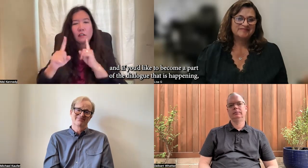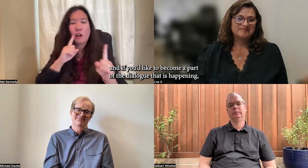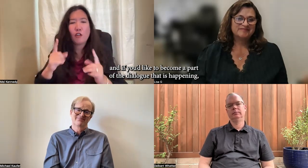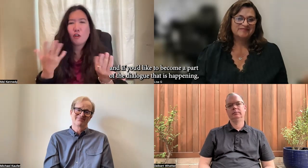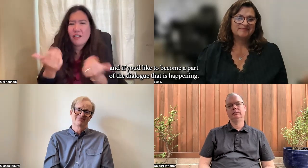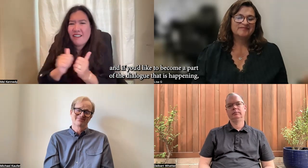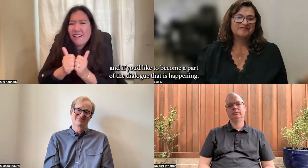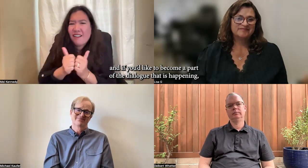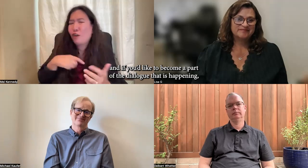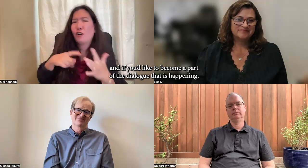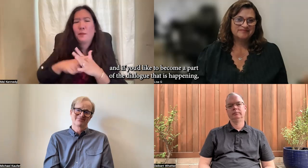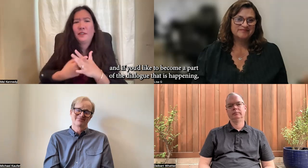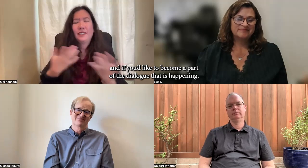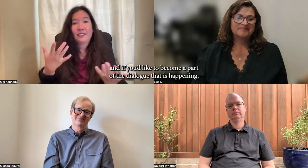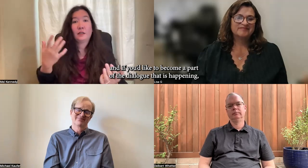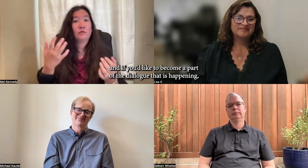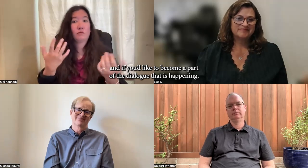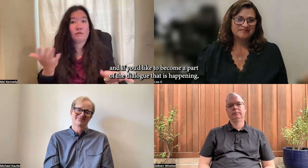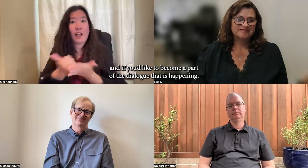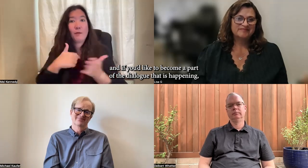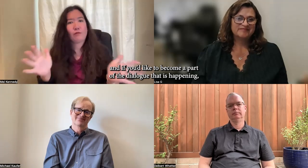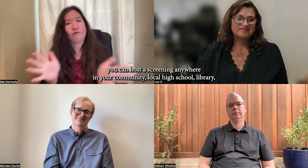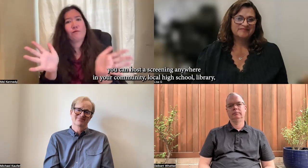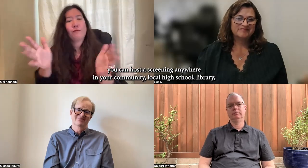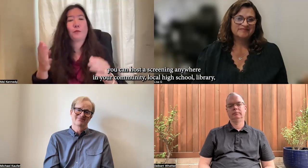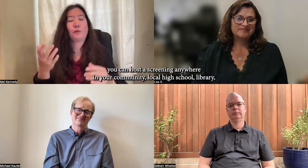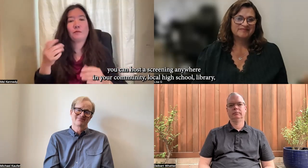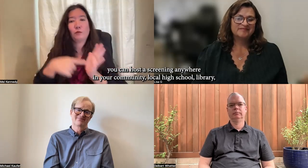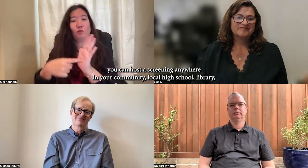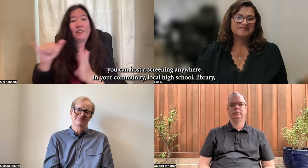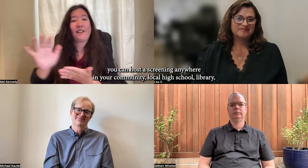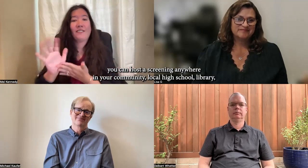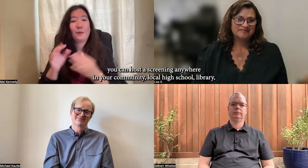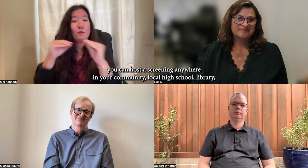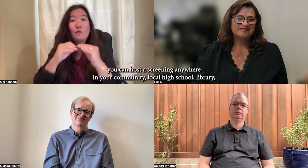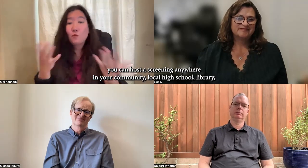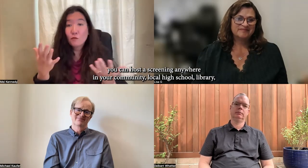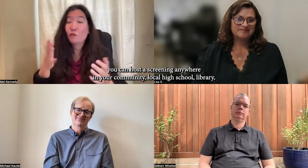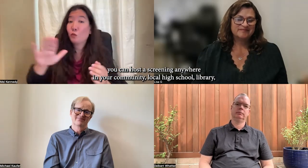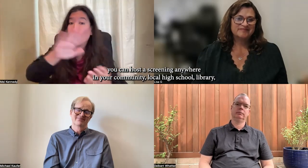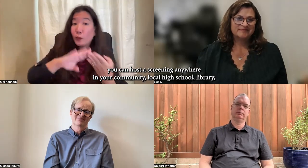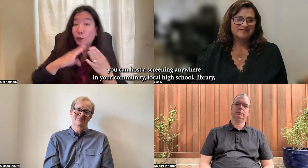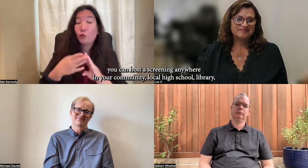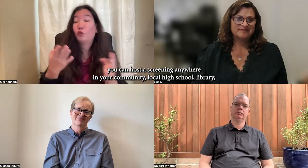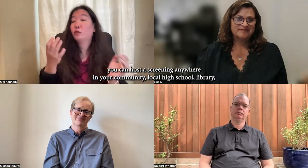like to become a part of the dialogue that is happening, you can host a screening anywhere in your community, local high